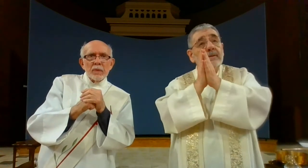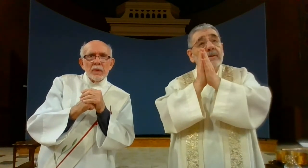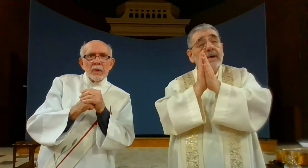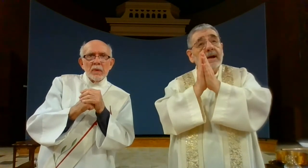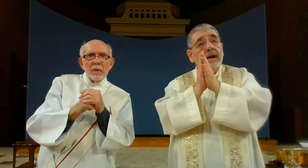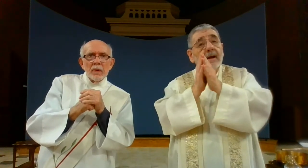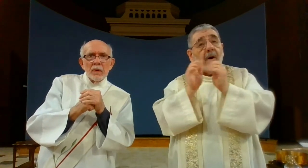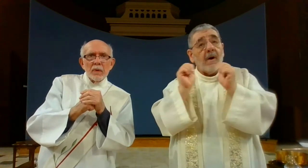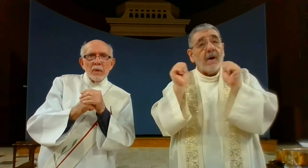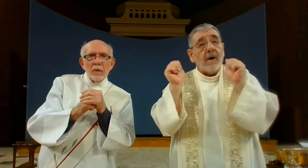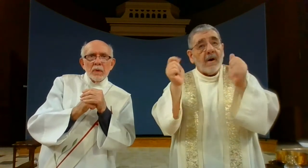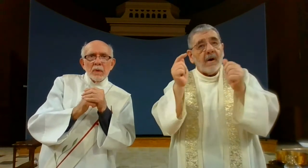We pray